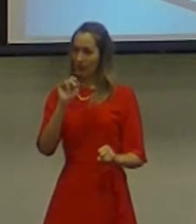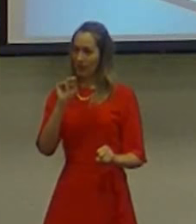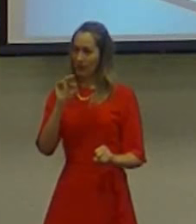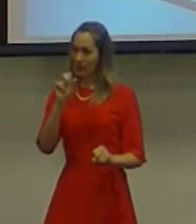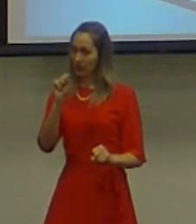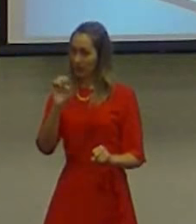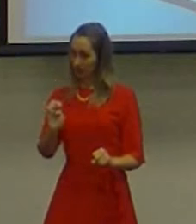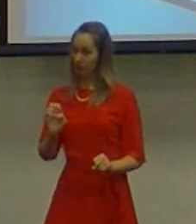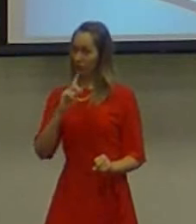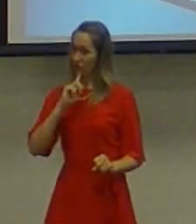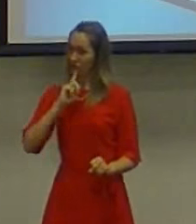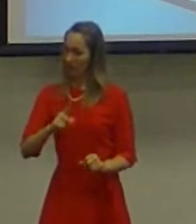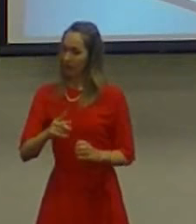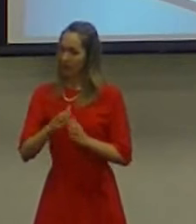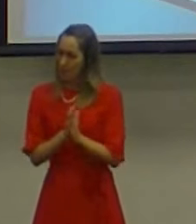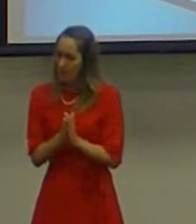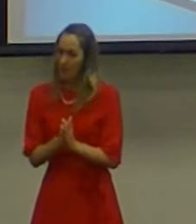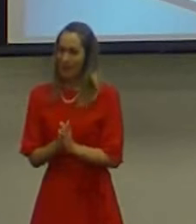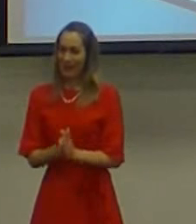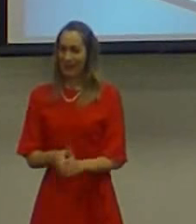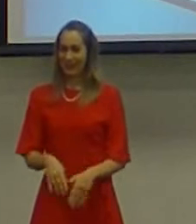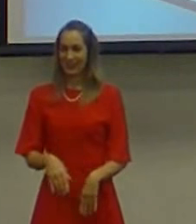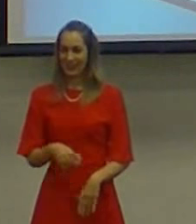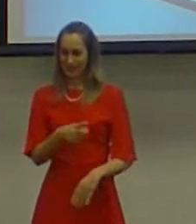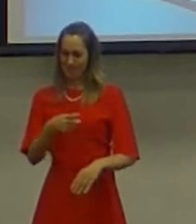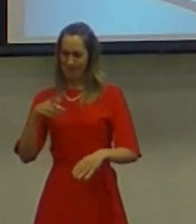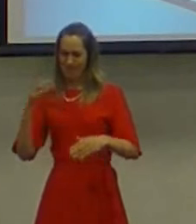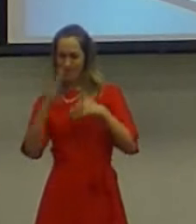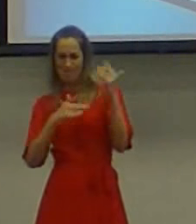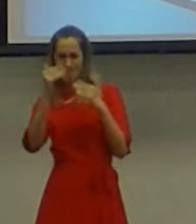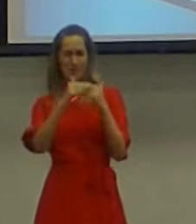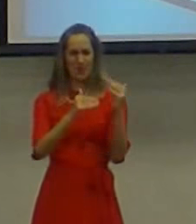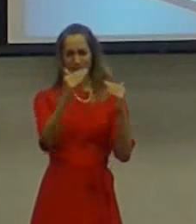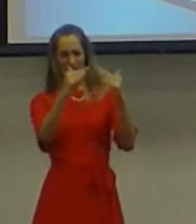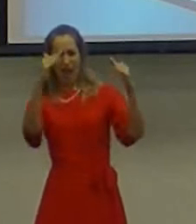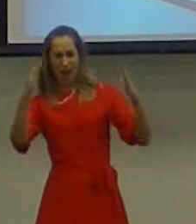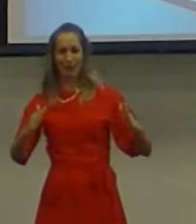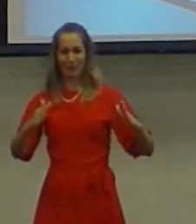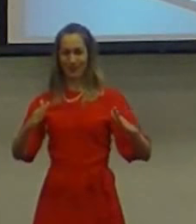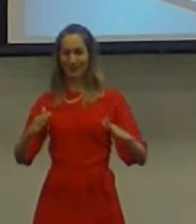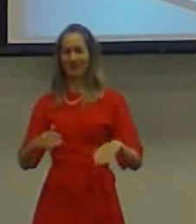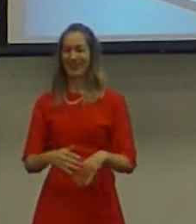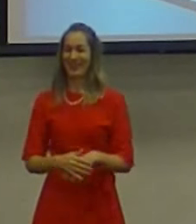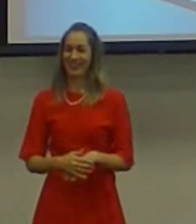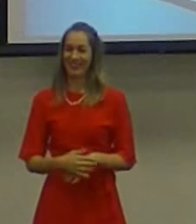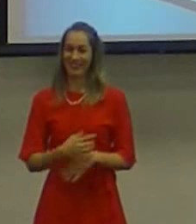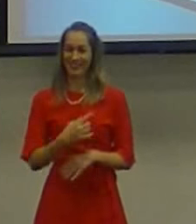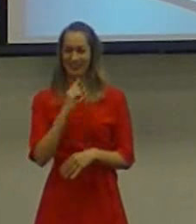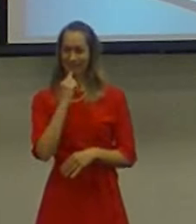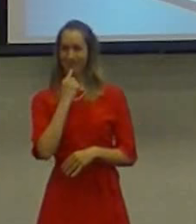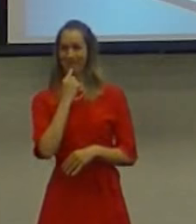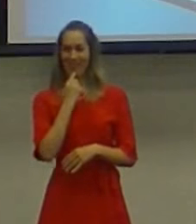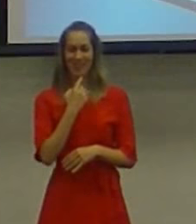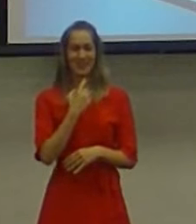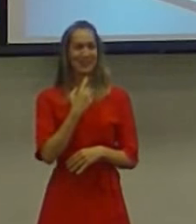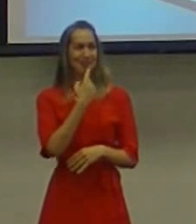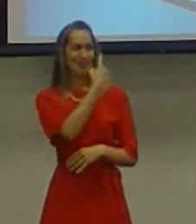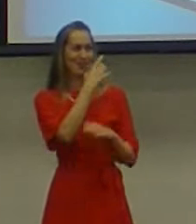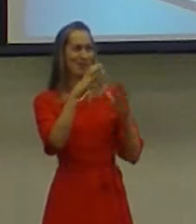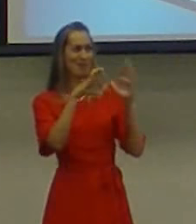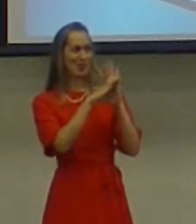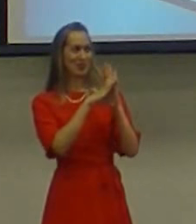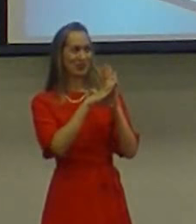really giving that nail the business, all right, when she was building a house. But this picture here kind of says it all for